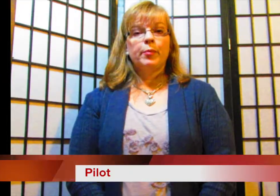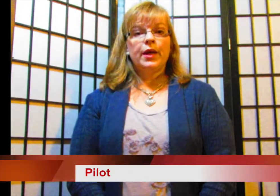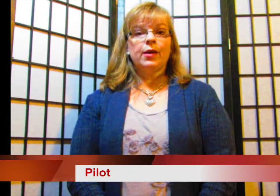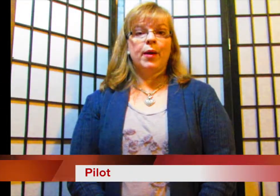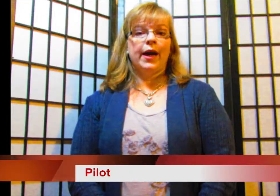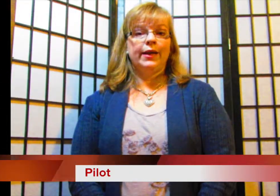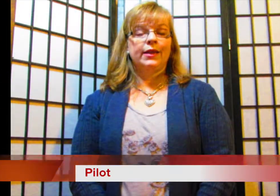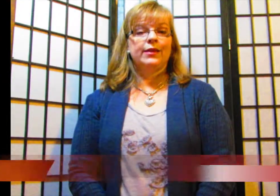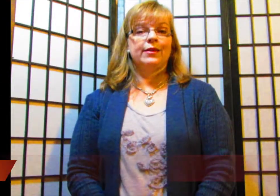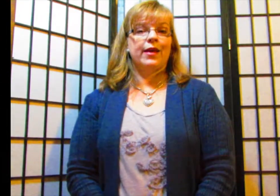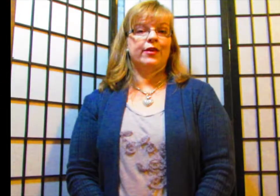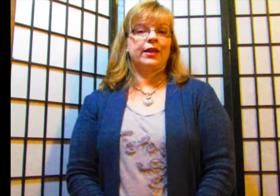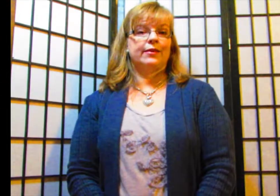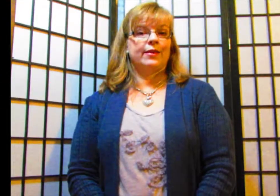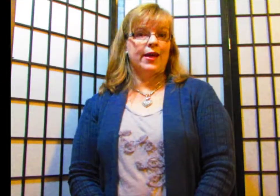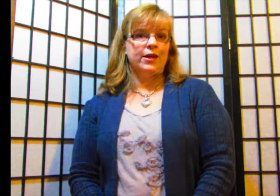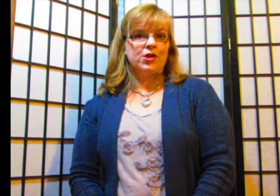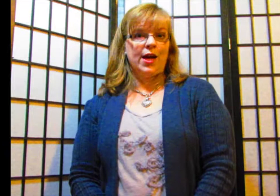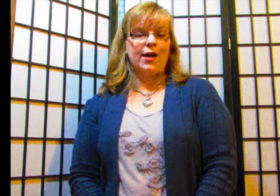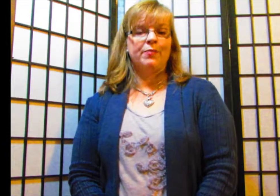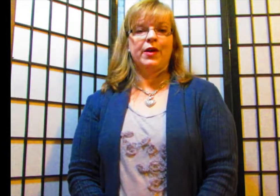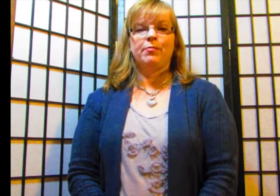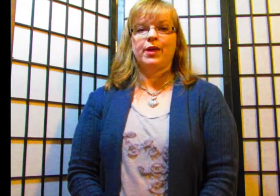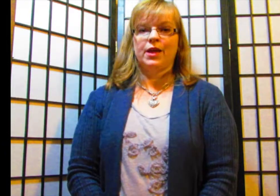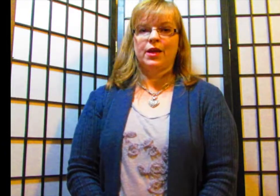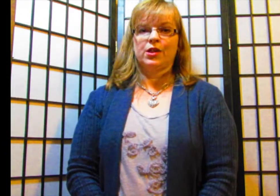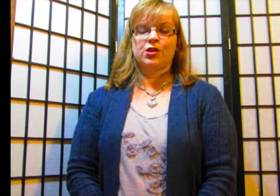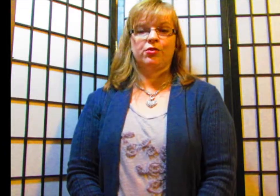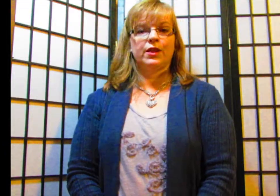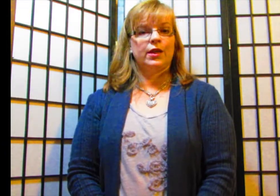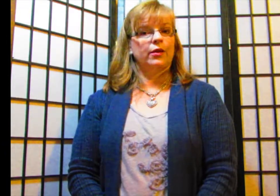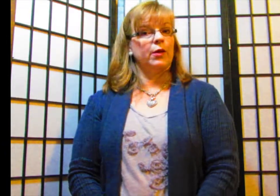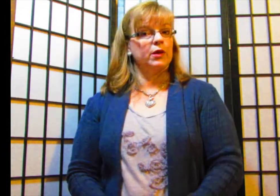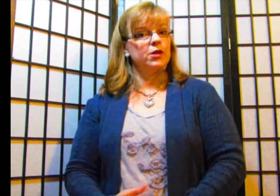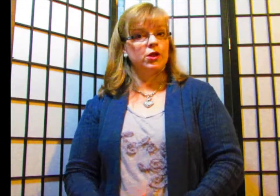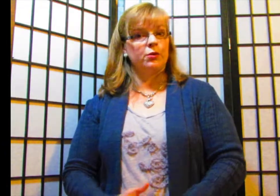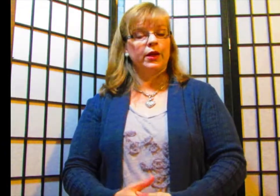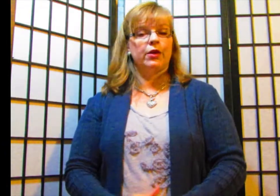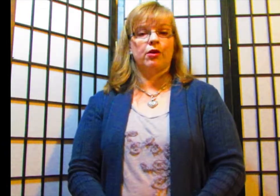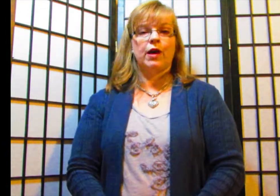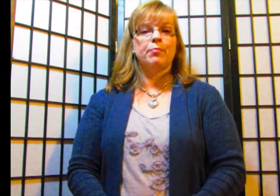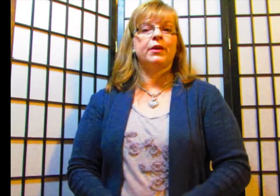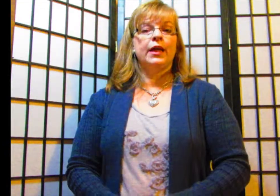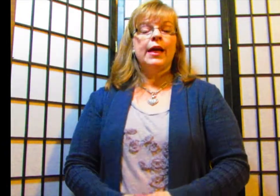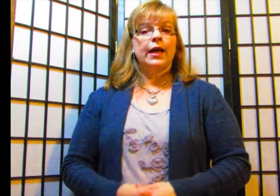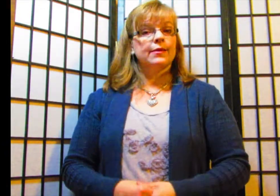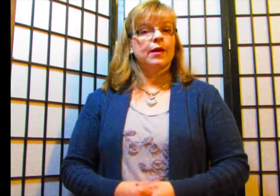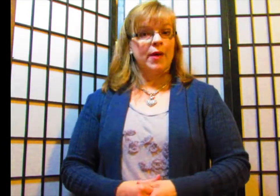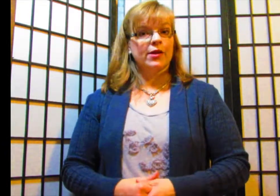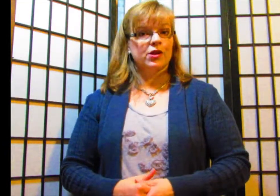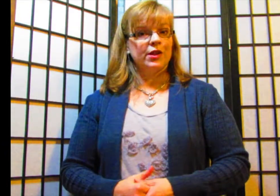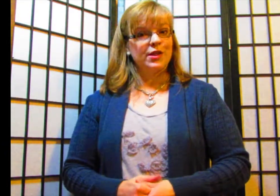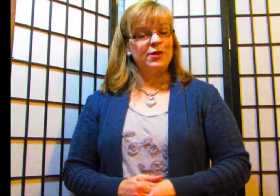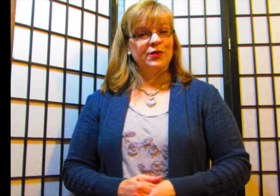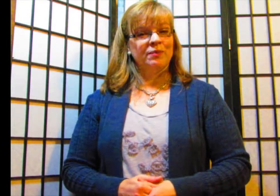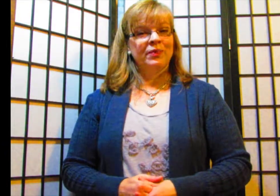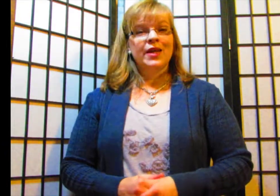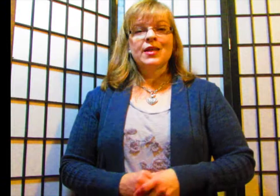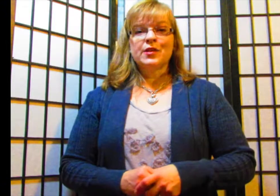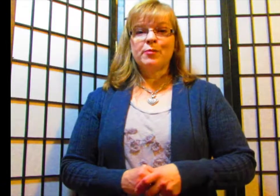Being a pilot is another exciting job that many young children think they want to do when they grow up. And some actually do. To